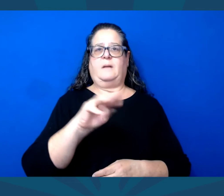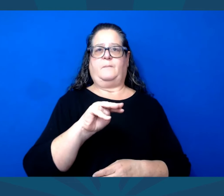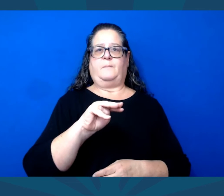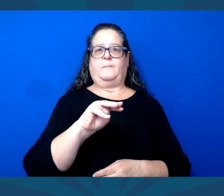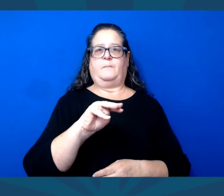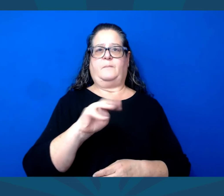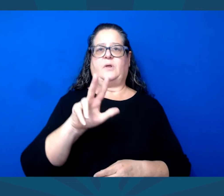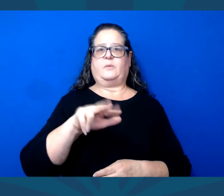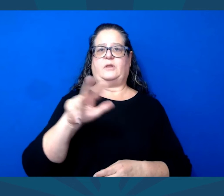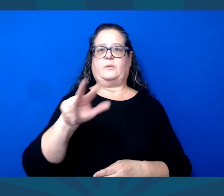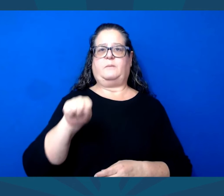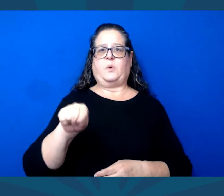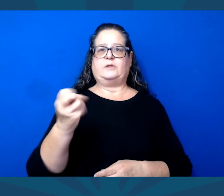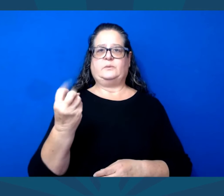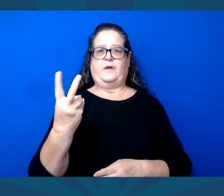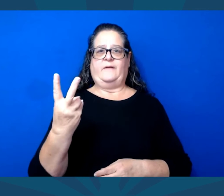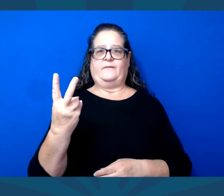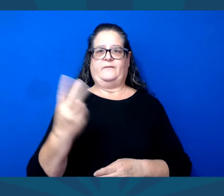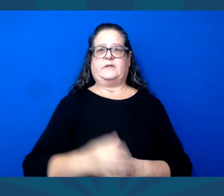Psalms 33:12.